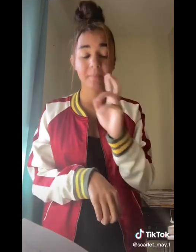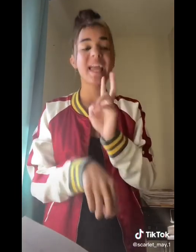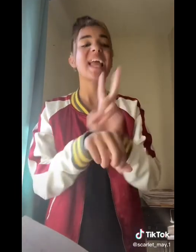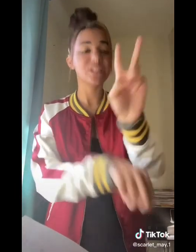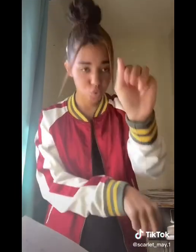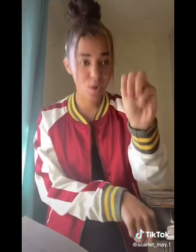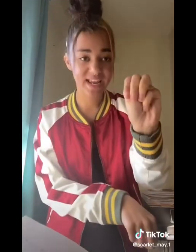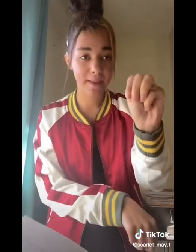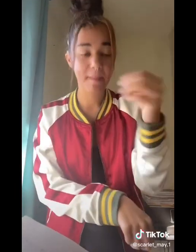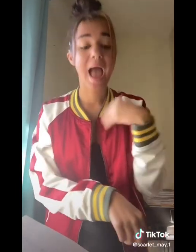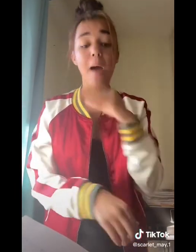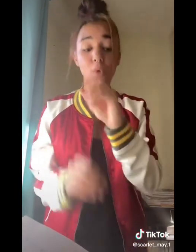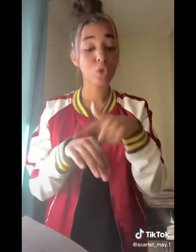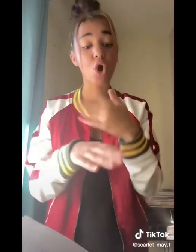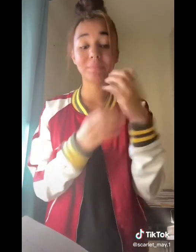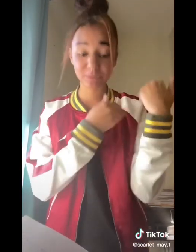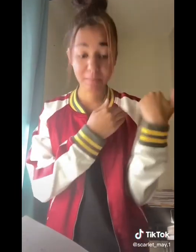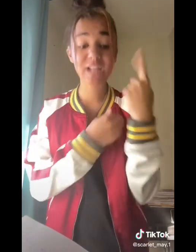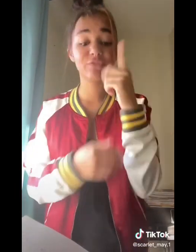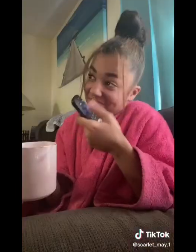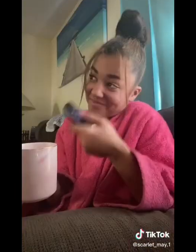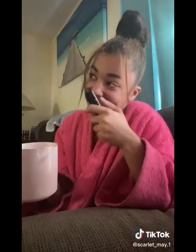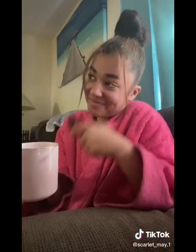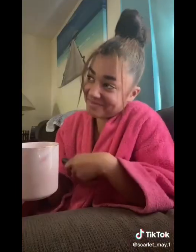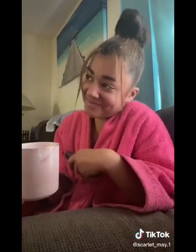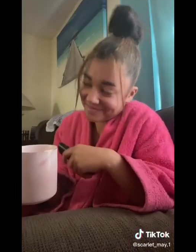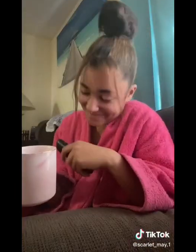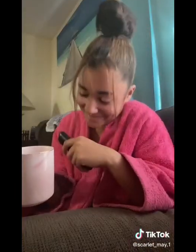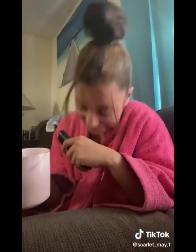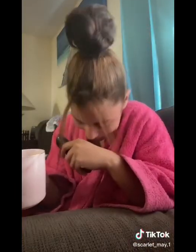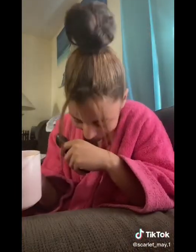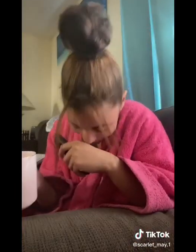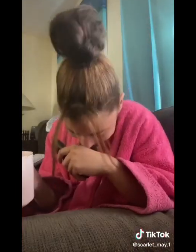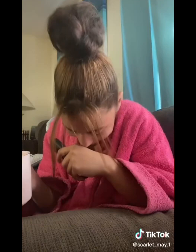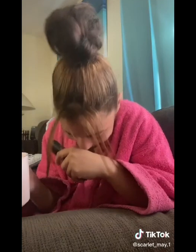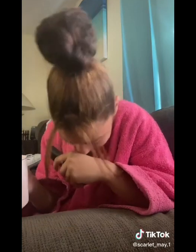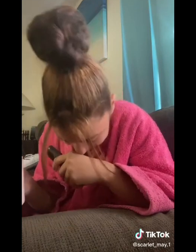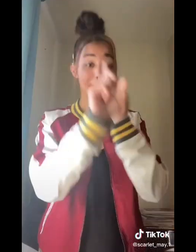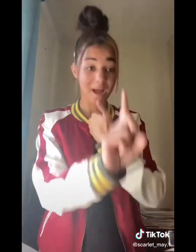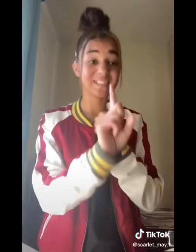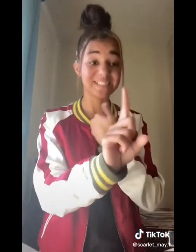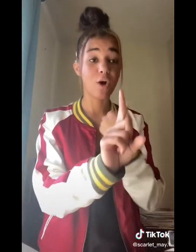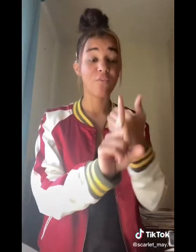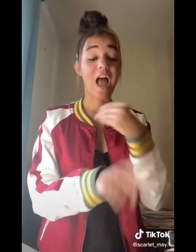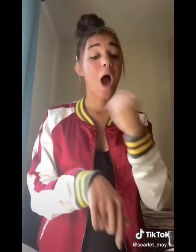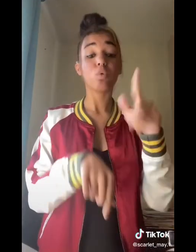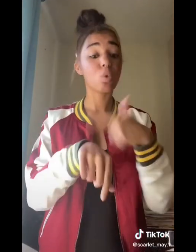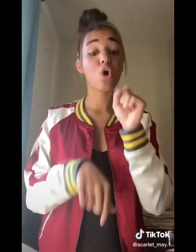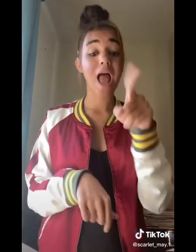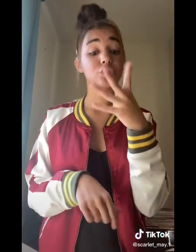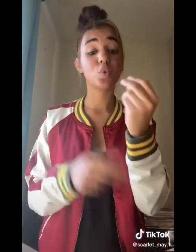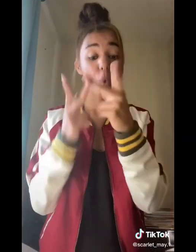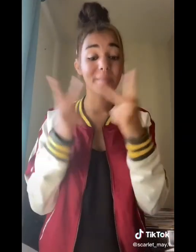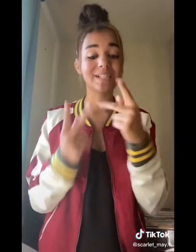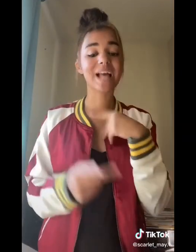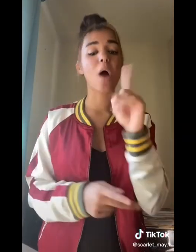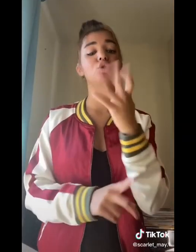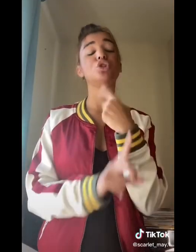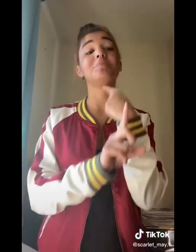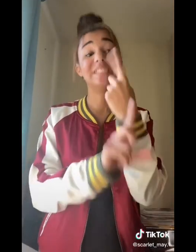it's 2 a.m. I will no longer be responsible for your other two sons when you're not here. I am grown and responsible for myself. I will no longer ask you to go places. I will just be telling